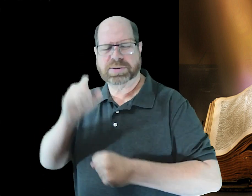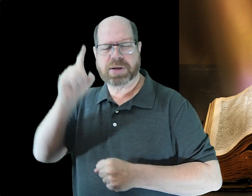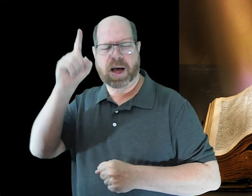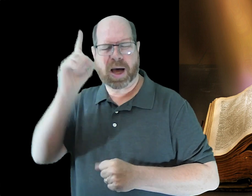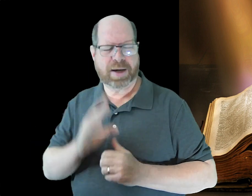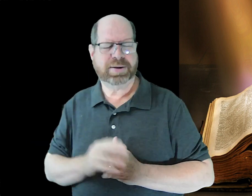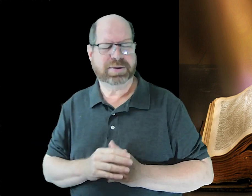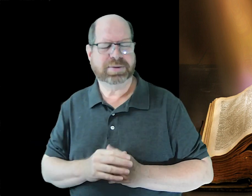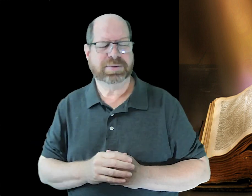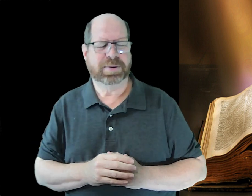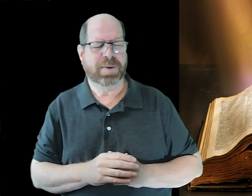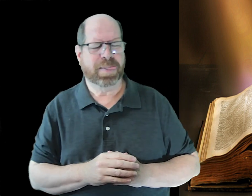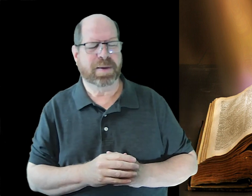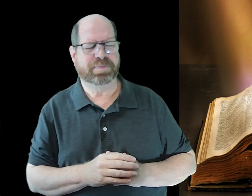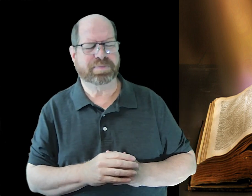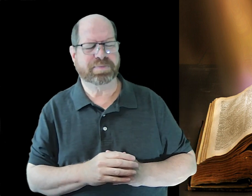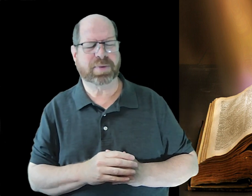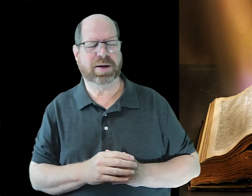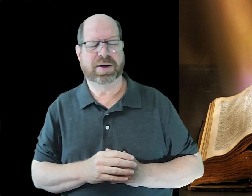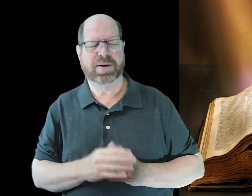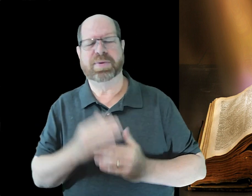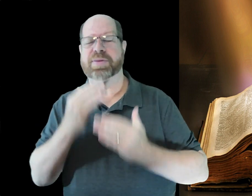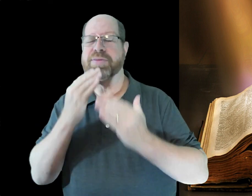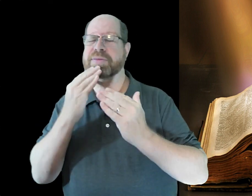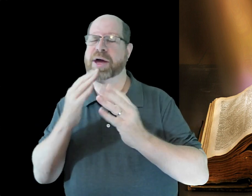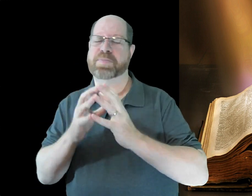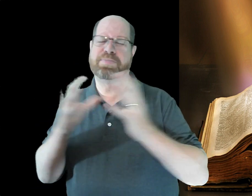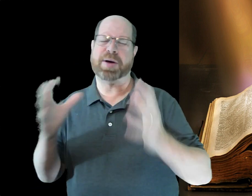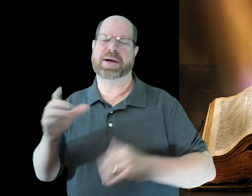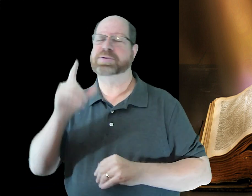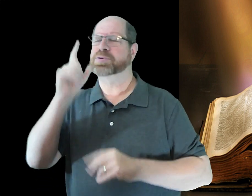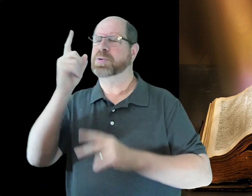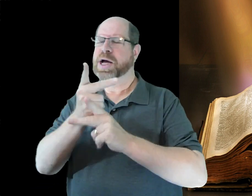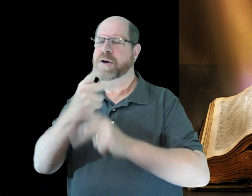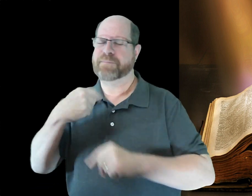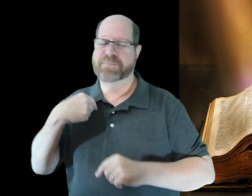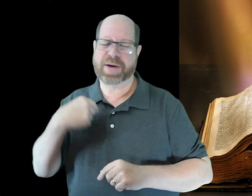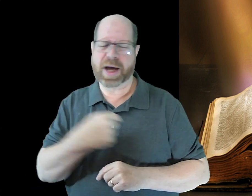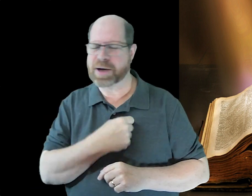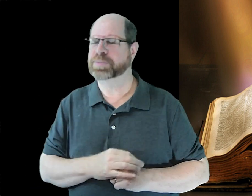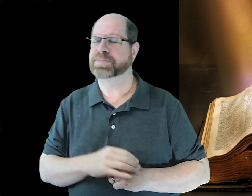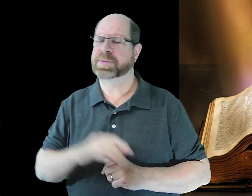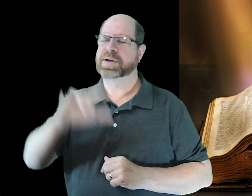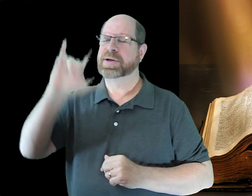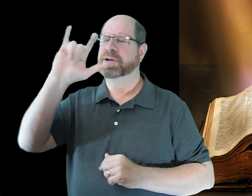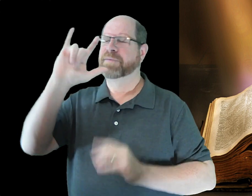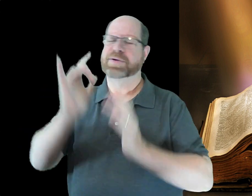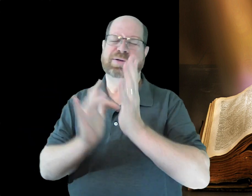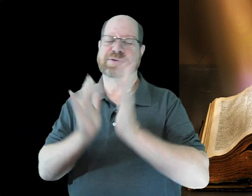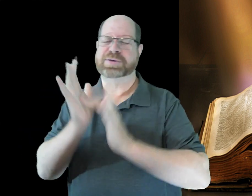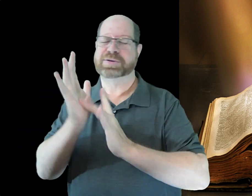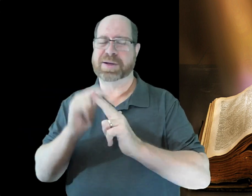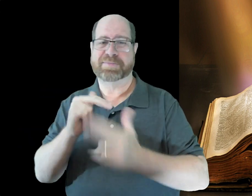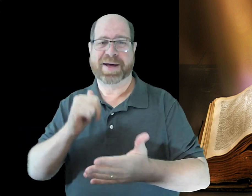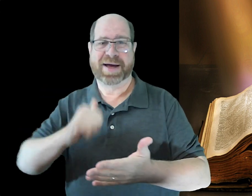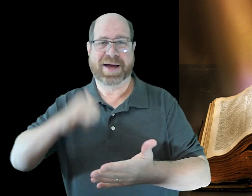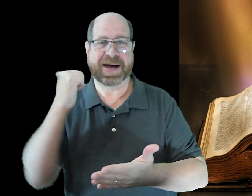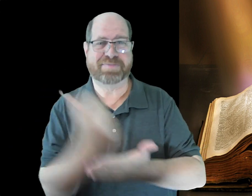just to be sure. A similar story here too, on a riverbank near Kherson, that reportedly Ukrainian forces may be